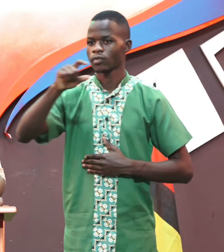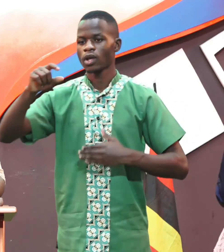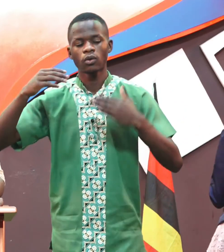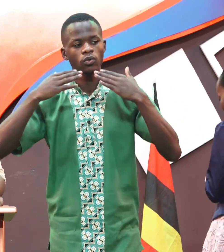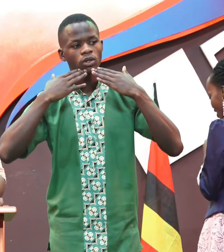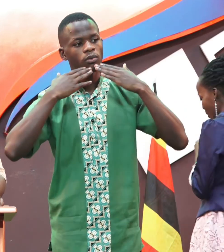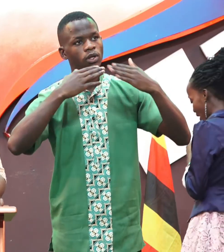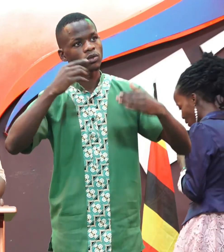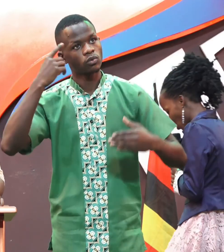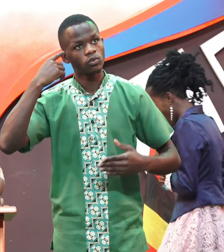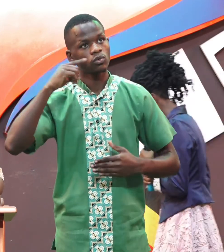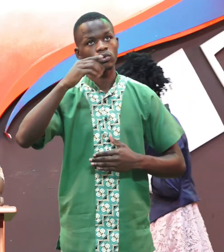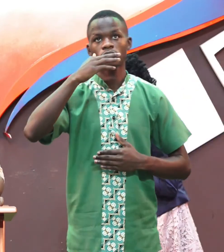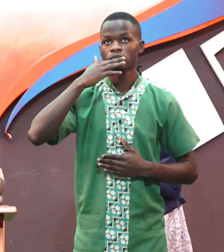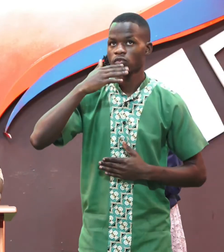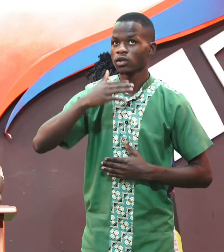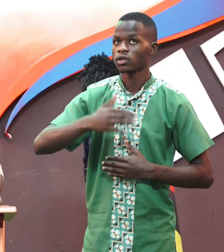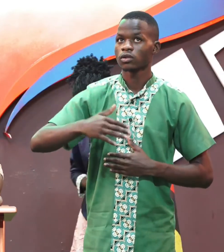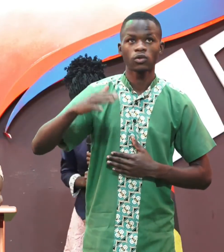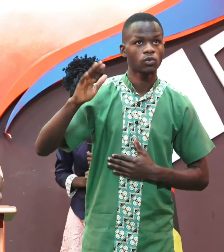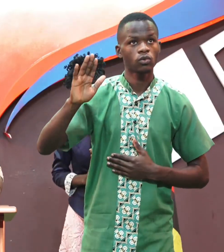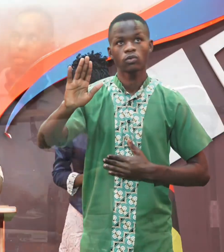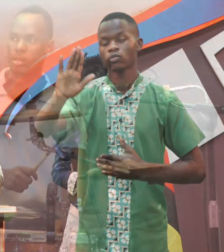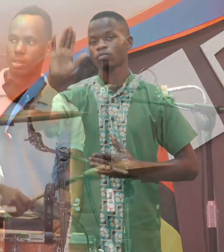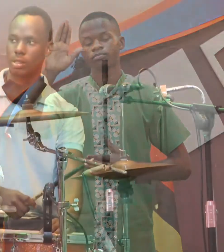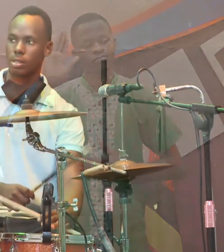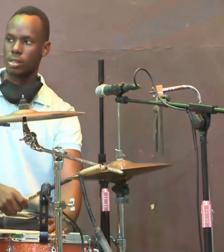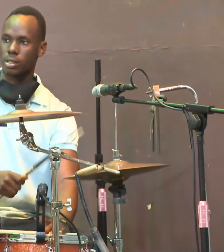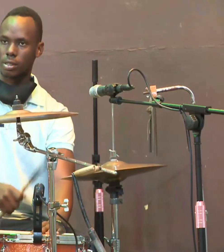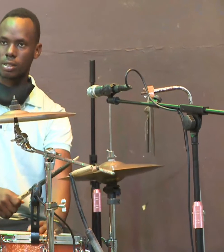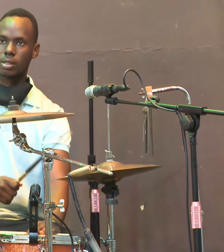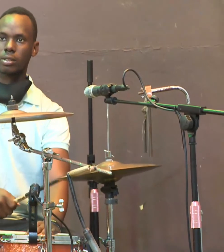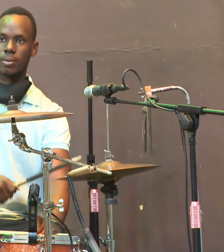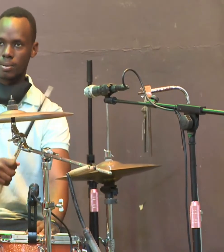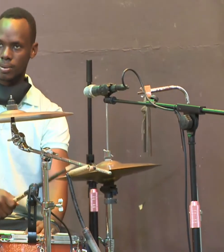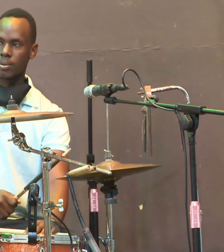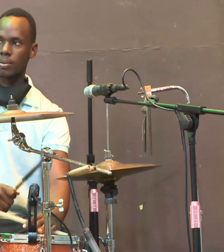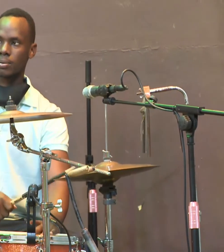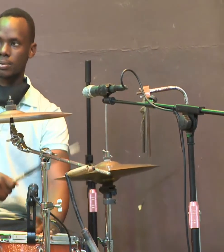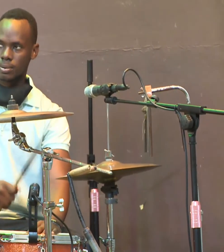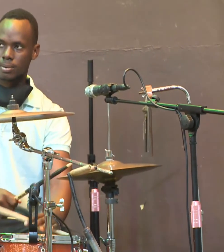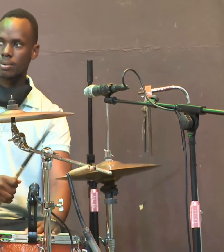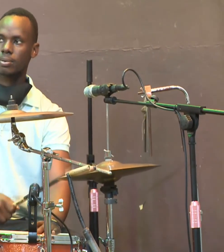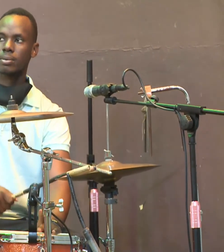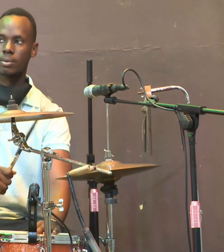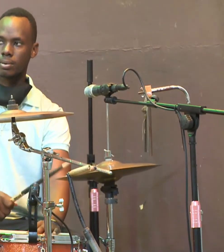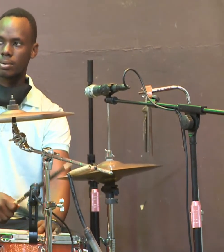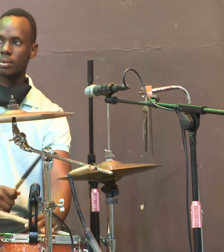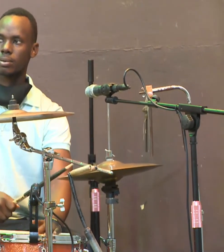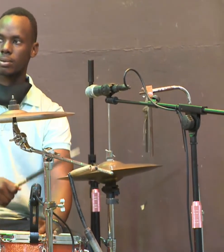olw'omusaalaba, webale olw'omusaayigo. Webale nnyo okusasula